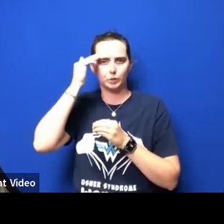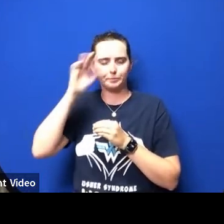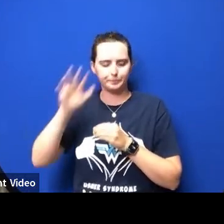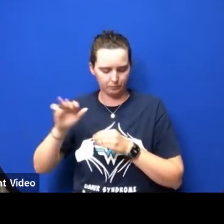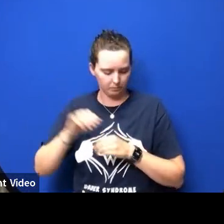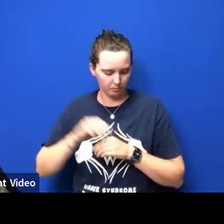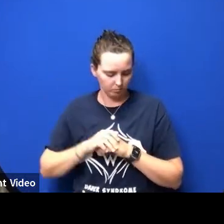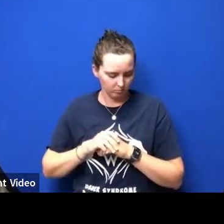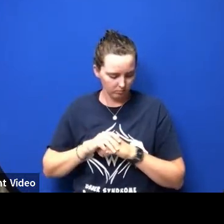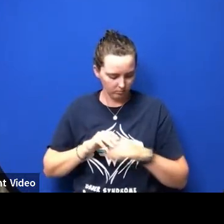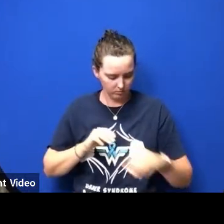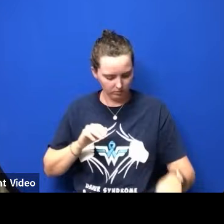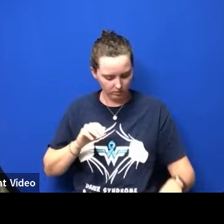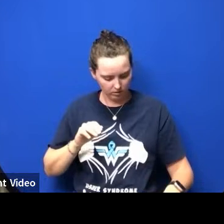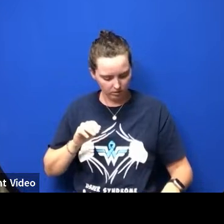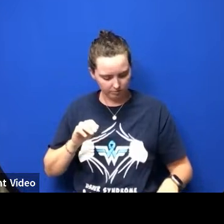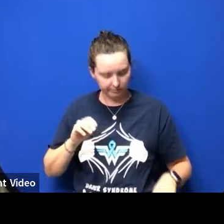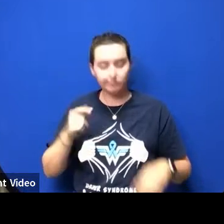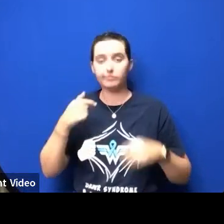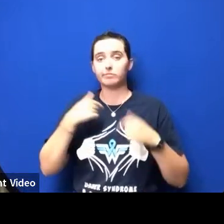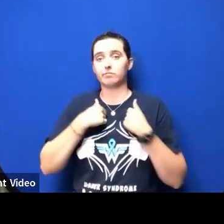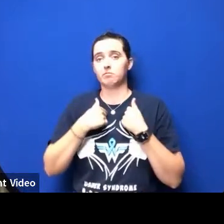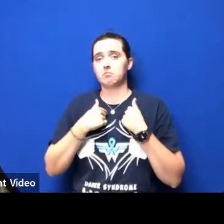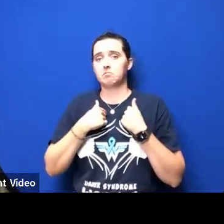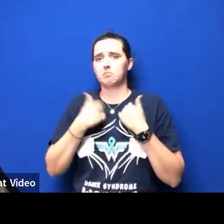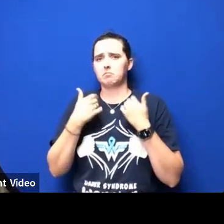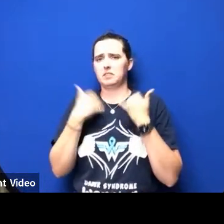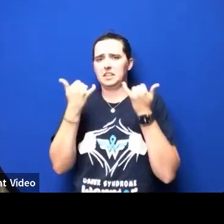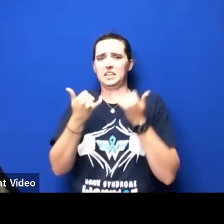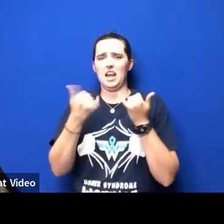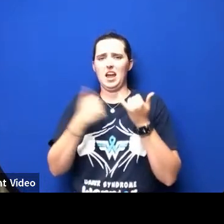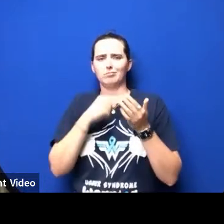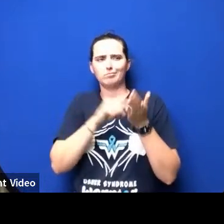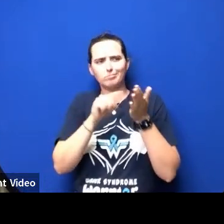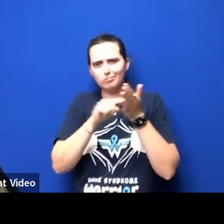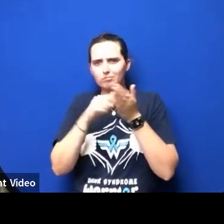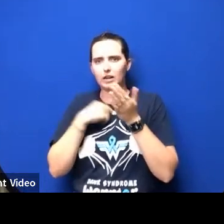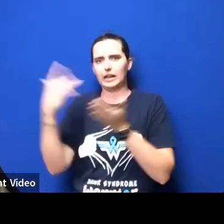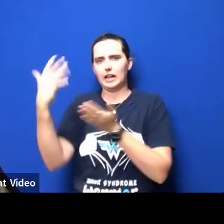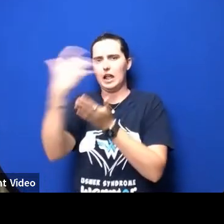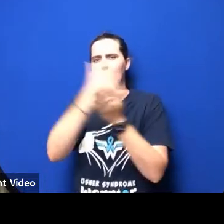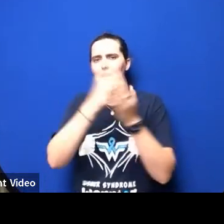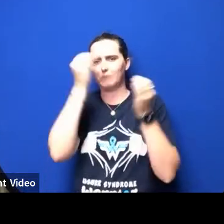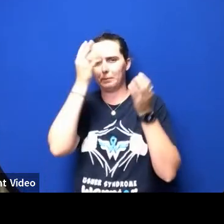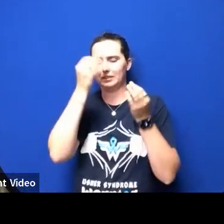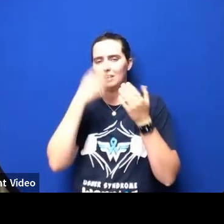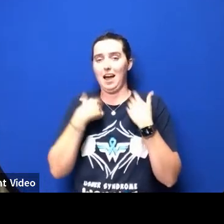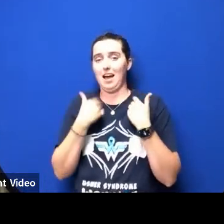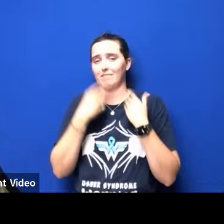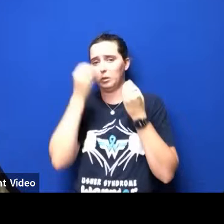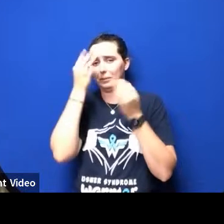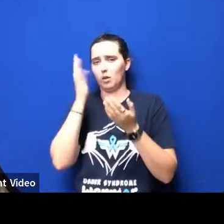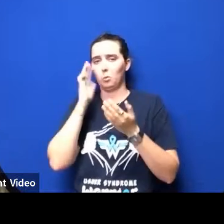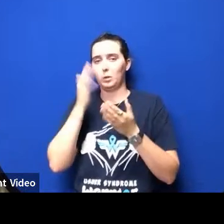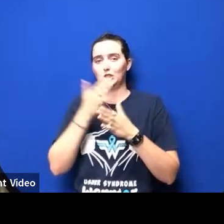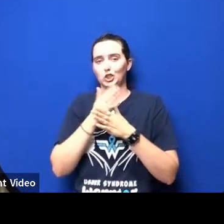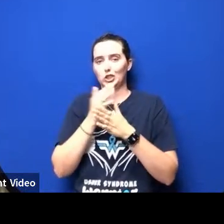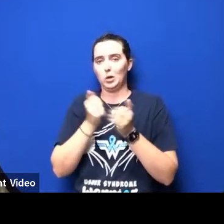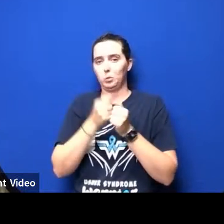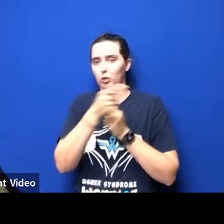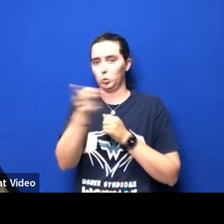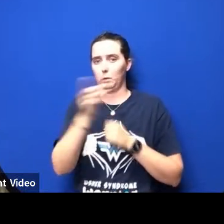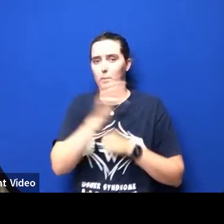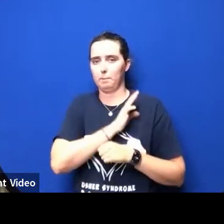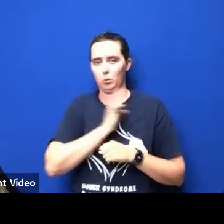deaf-blind person who's more familiar with the issues at hand. Personally, I have looked into and